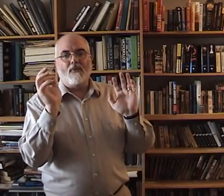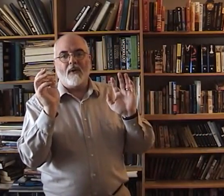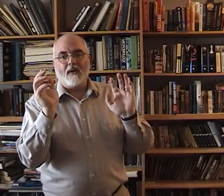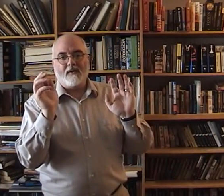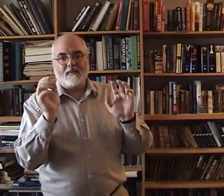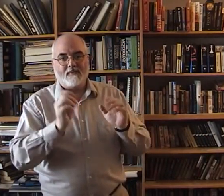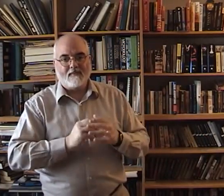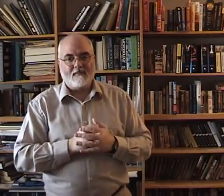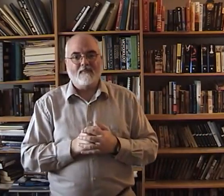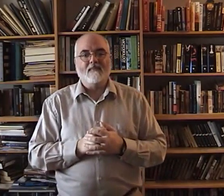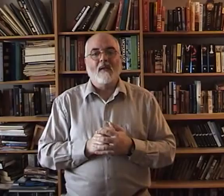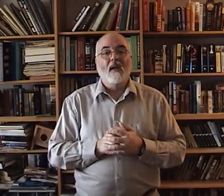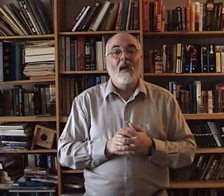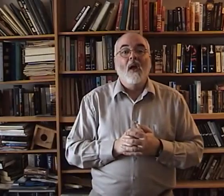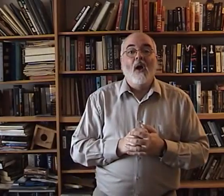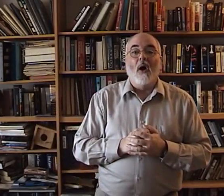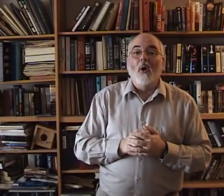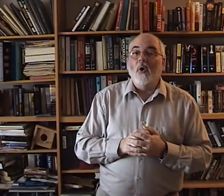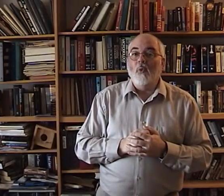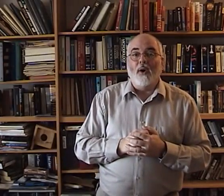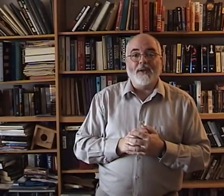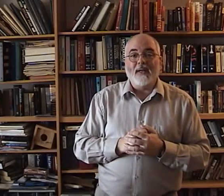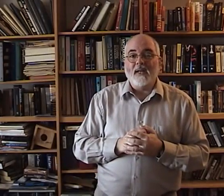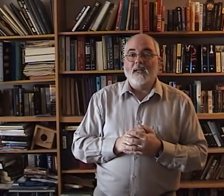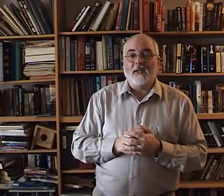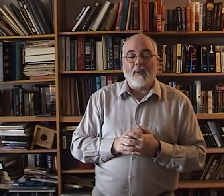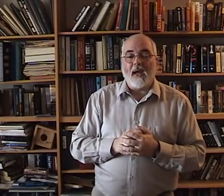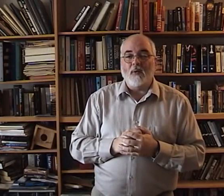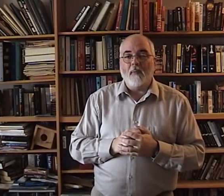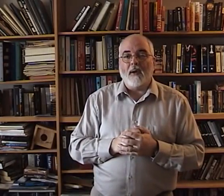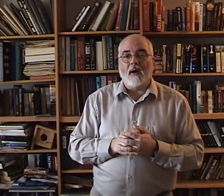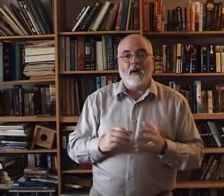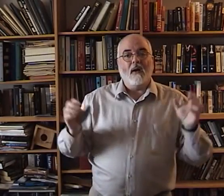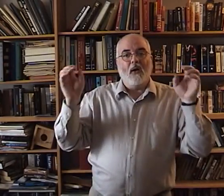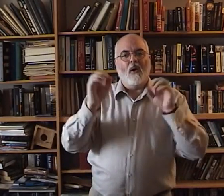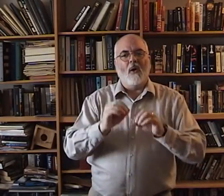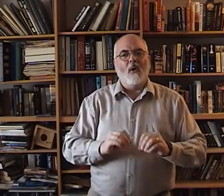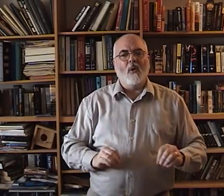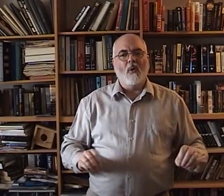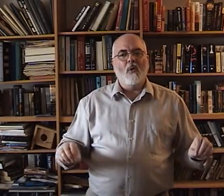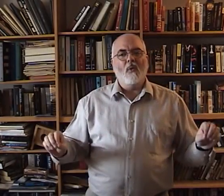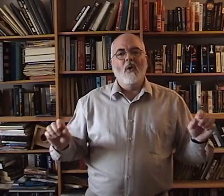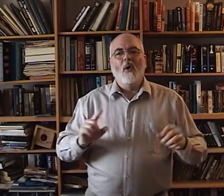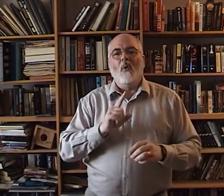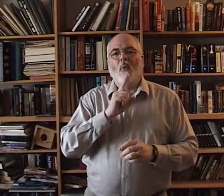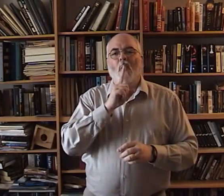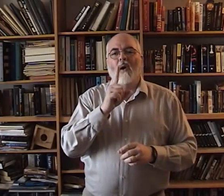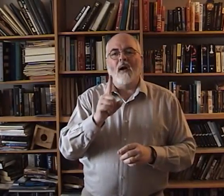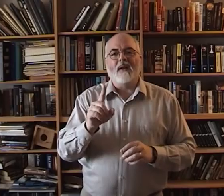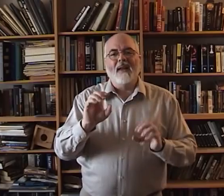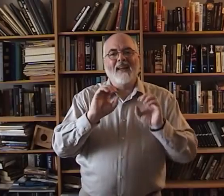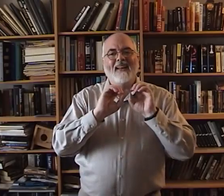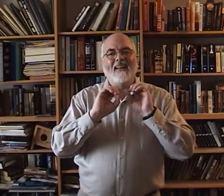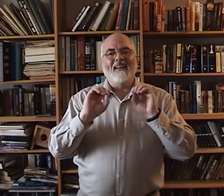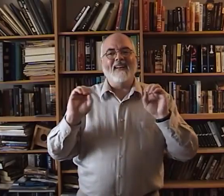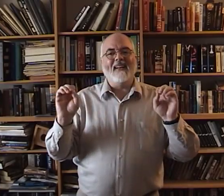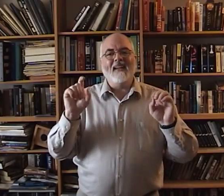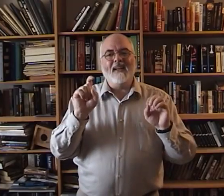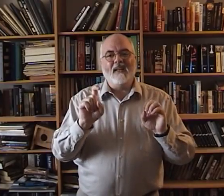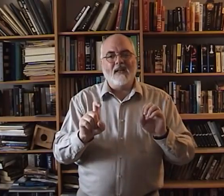Forfeit. Oh, what needless pain we bear. Oh, what